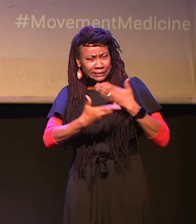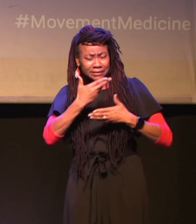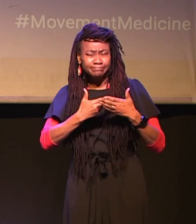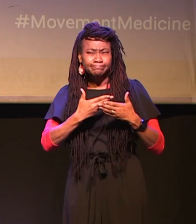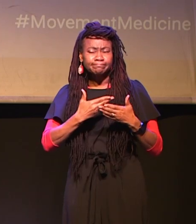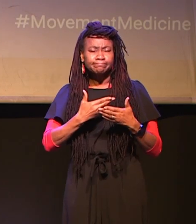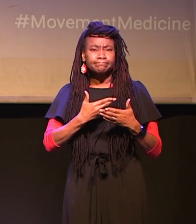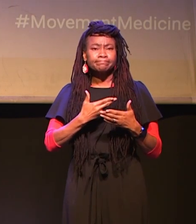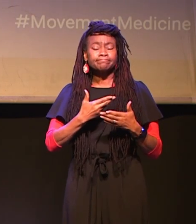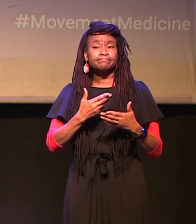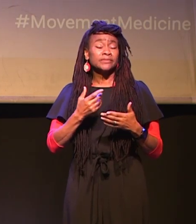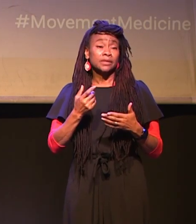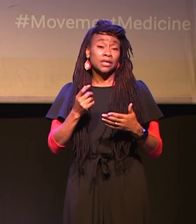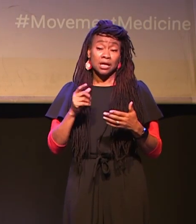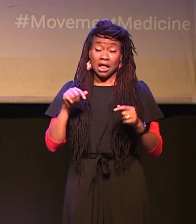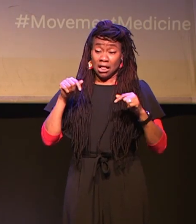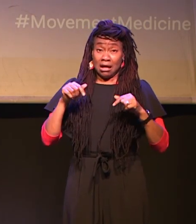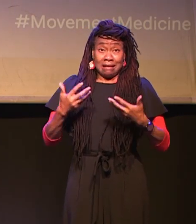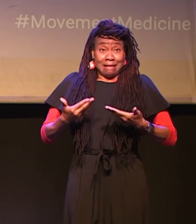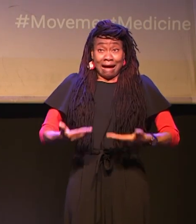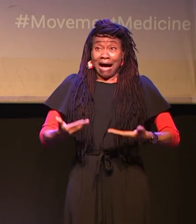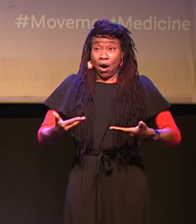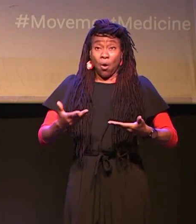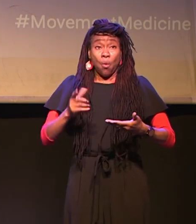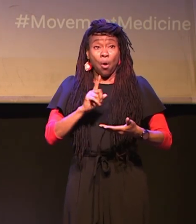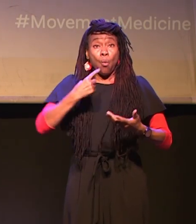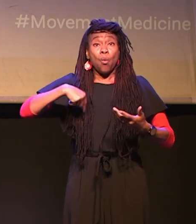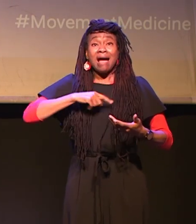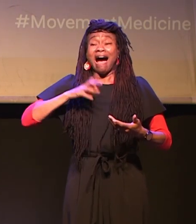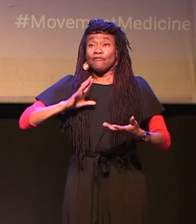we kind of have to embody in this moment if our movements are going to